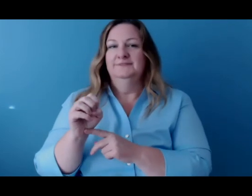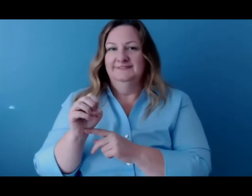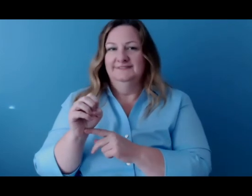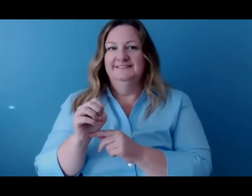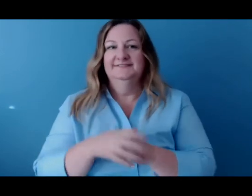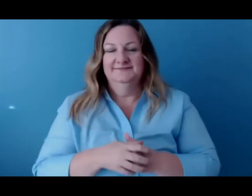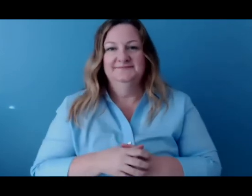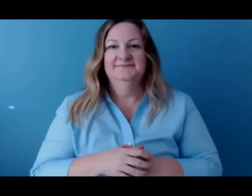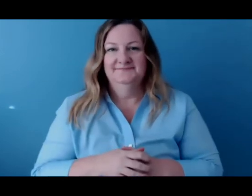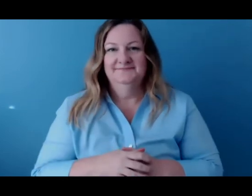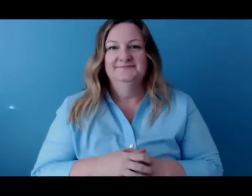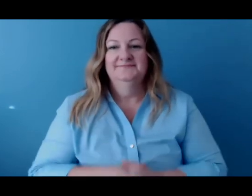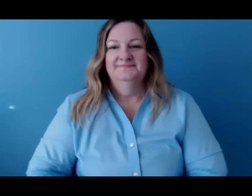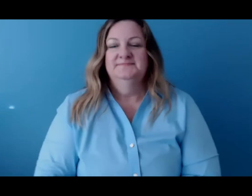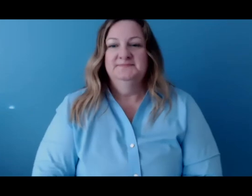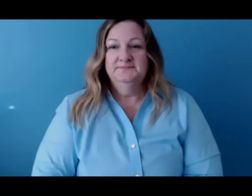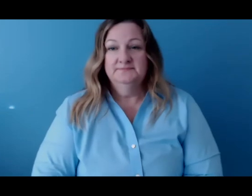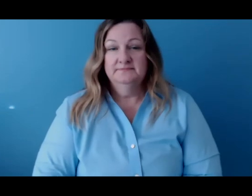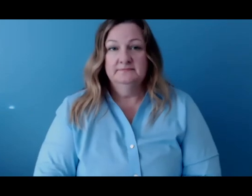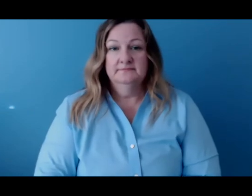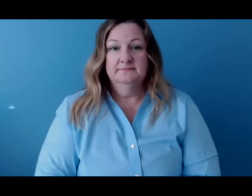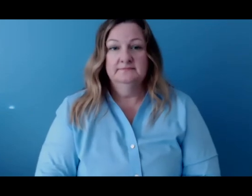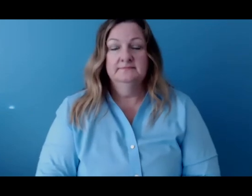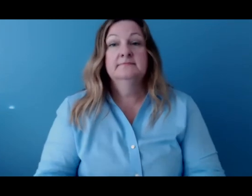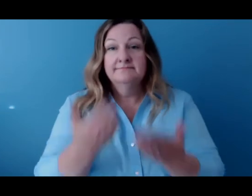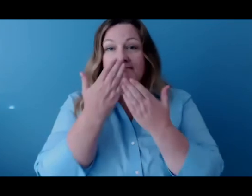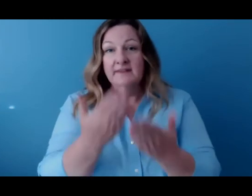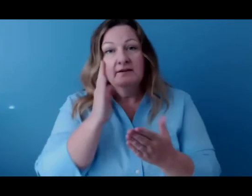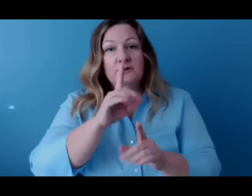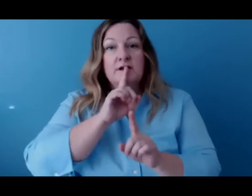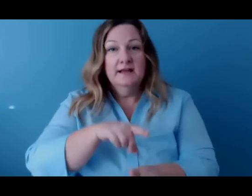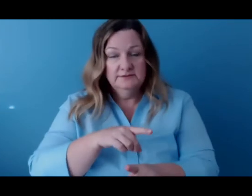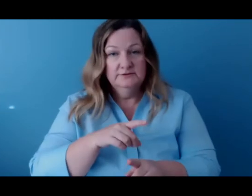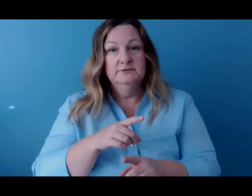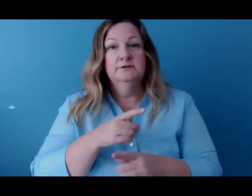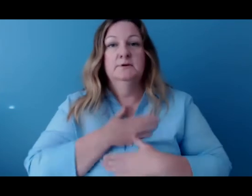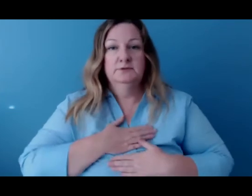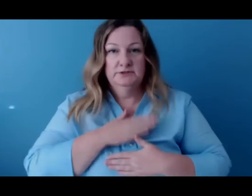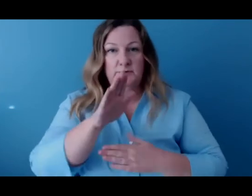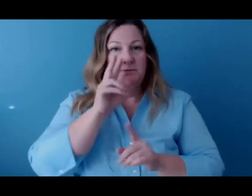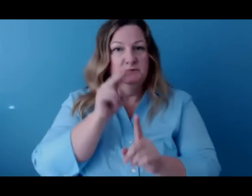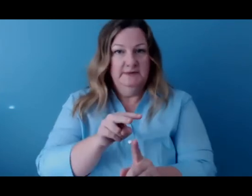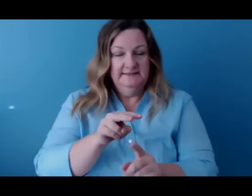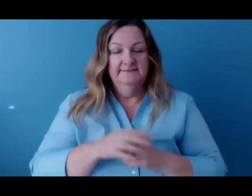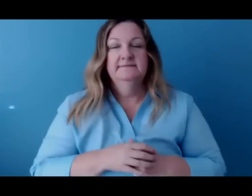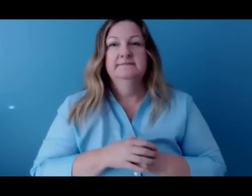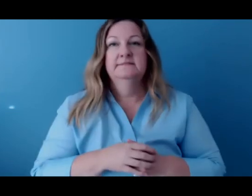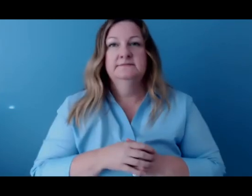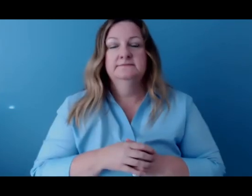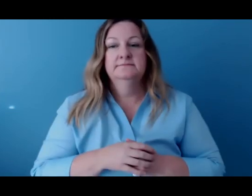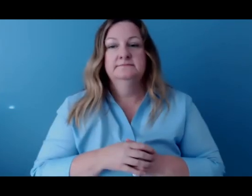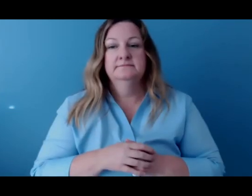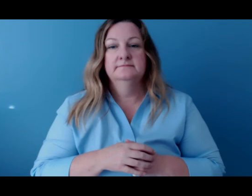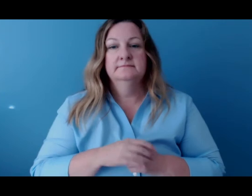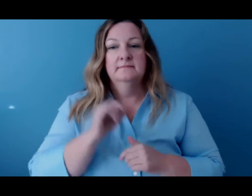There you go. Anyway, thank you for that response. No, I appreciate your perspective on that. Is if